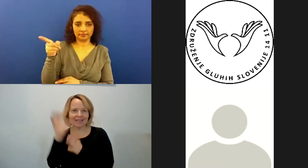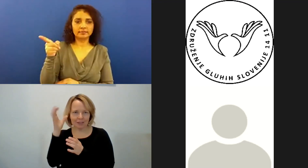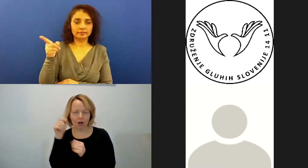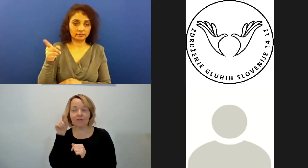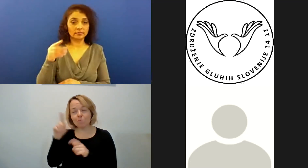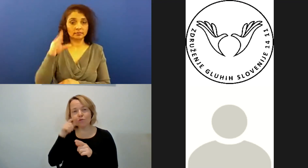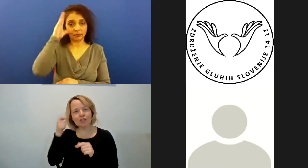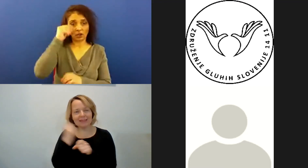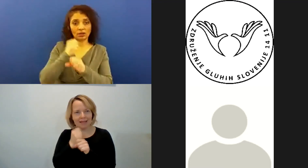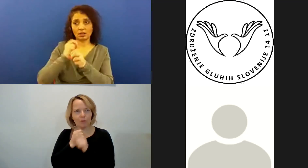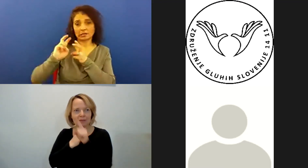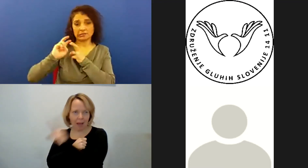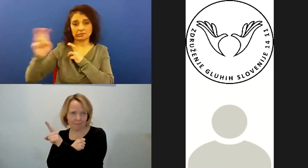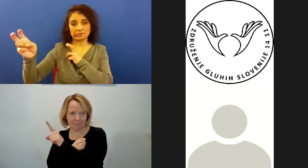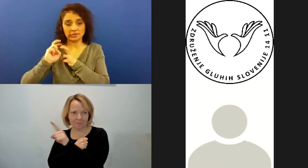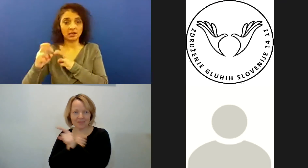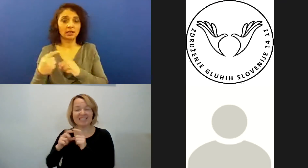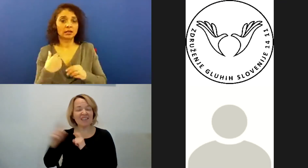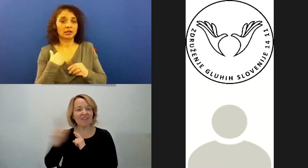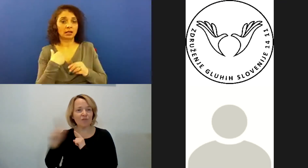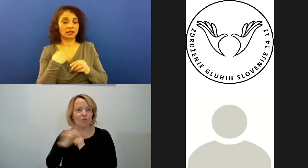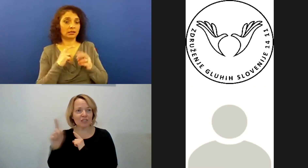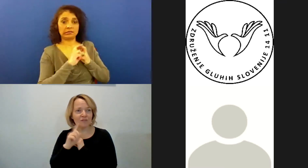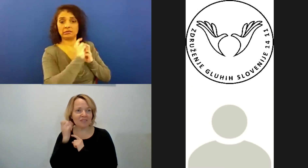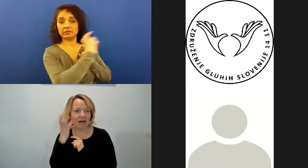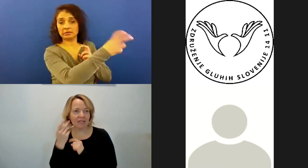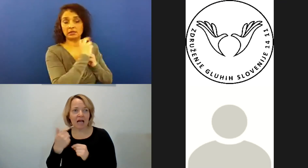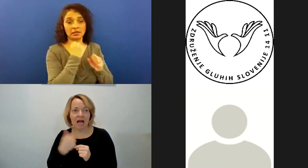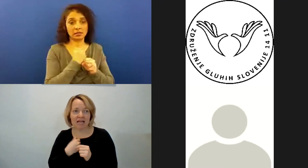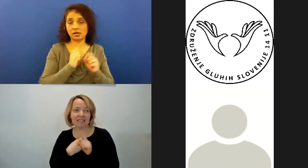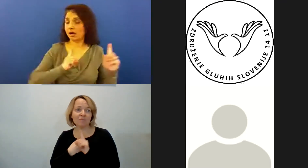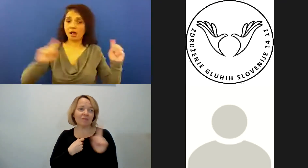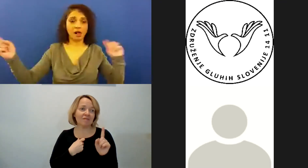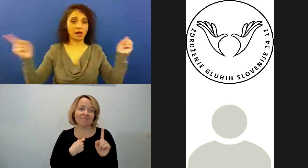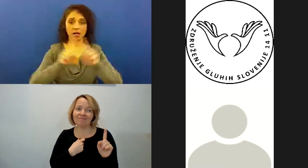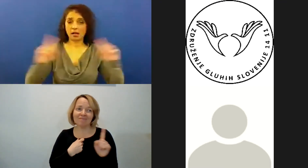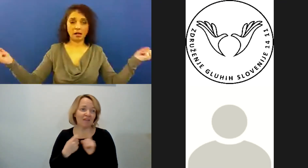And this is the name sign for that town, Eindhoven. So I had to commute.